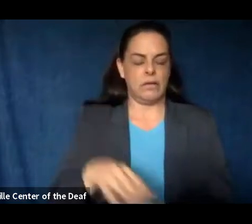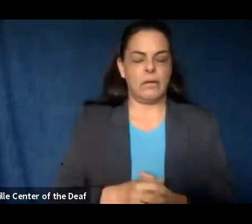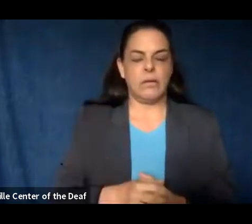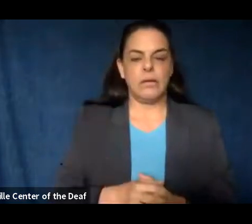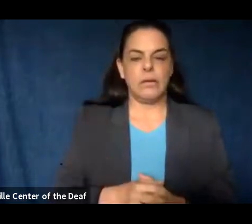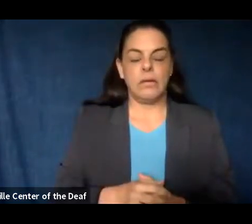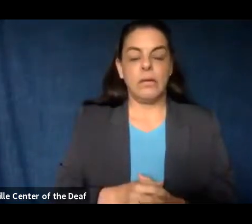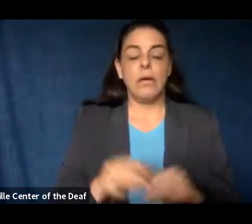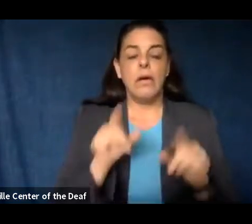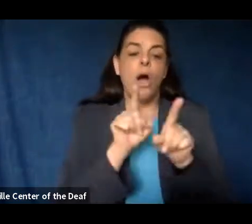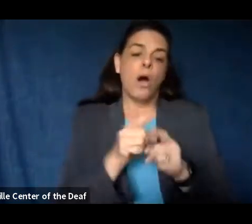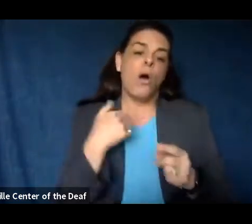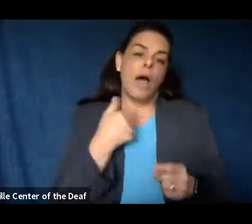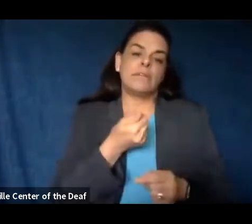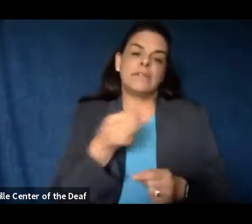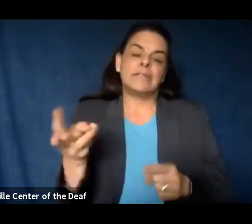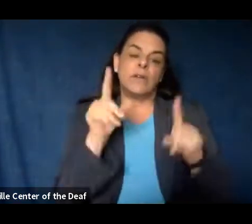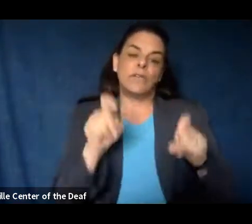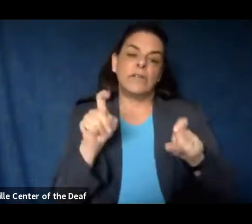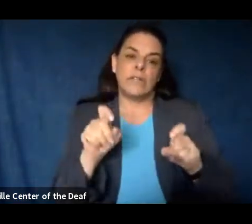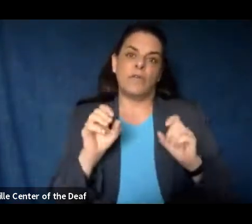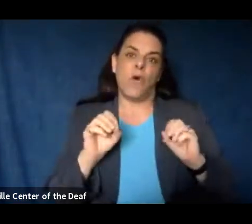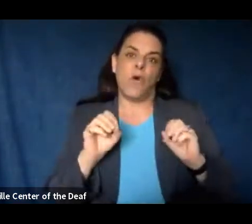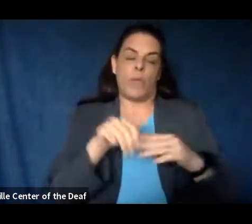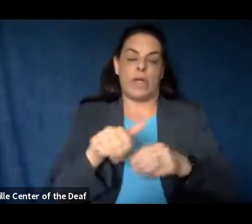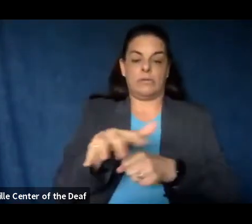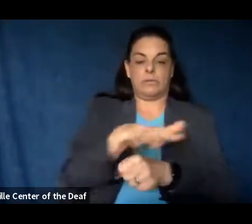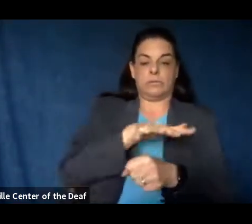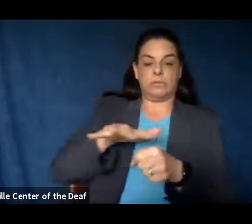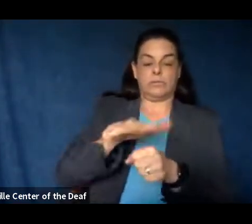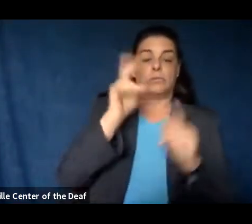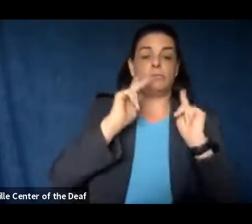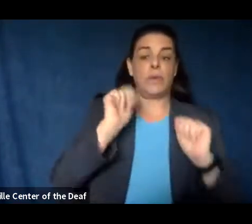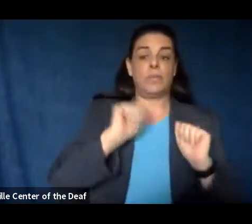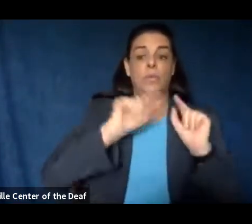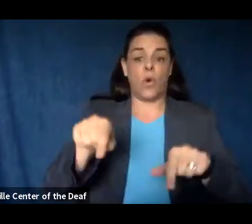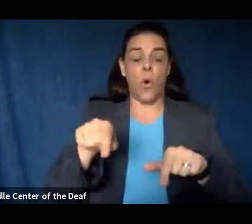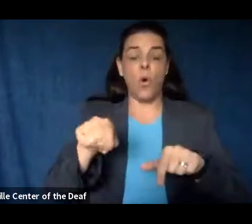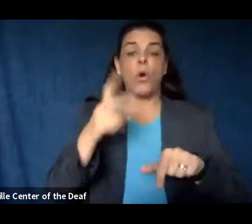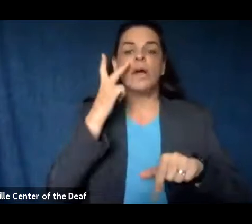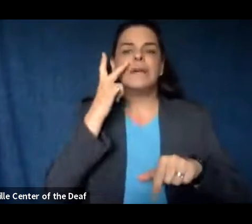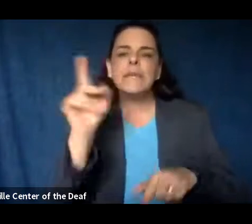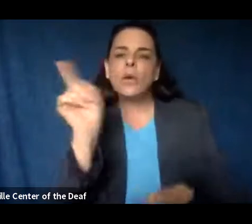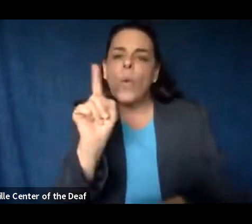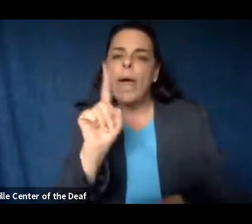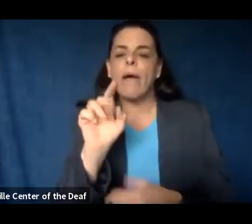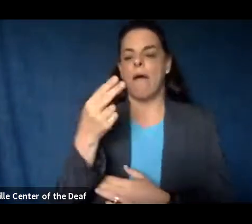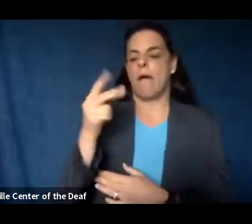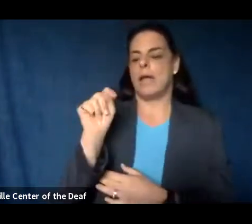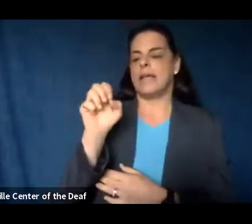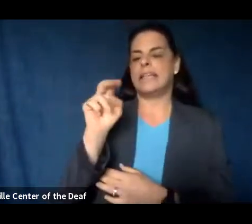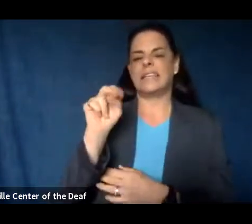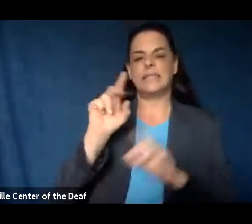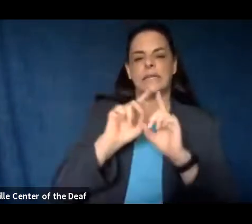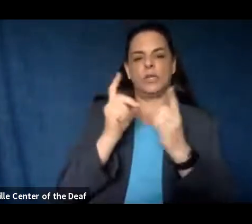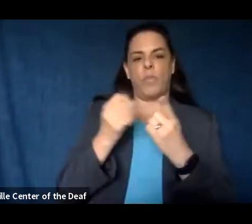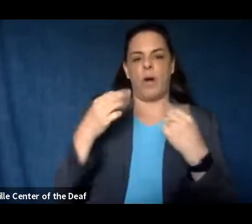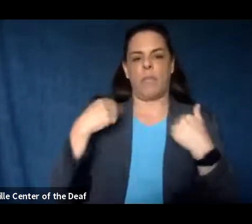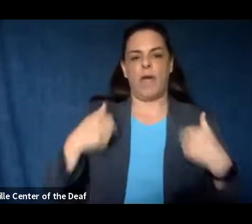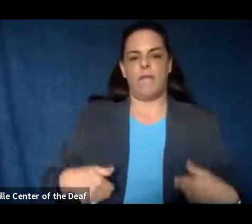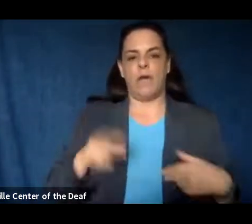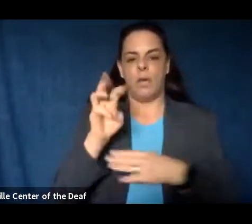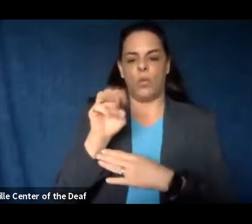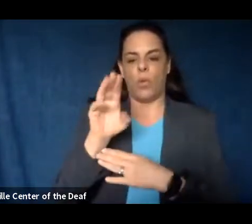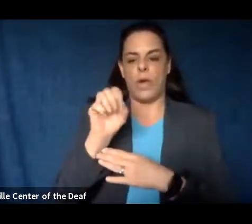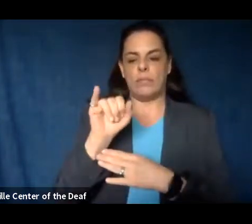multiple testing opportunities in the region that the public can access on the Tennessee Department of Health website moving forward and